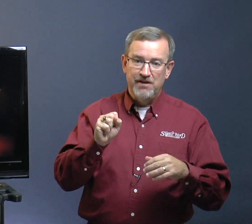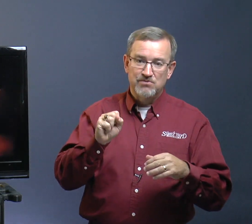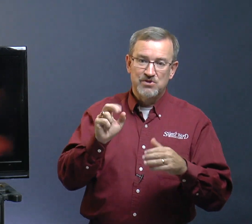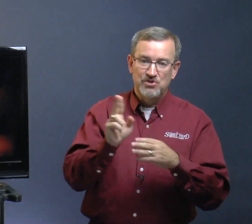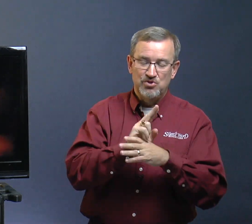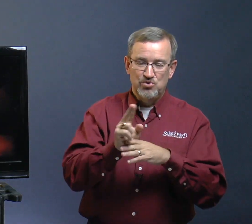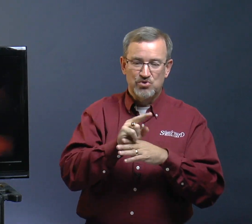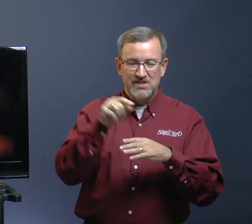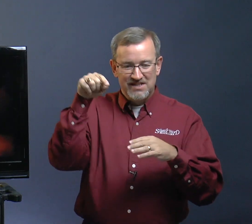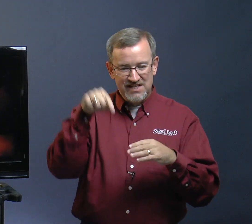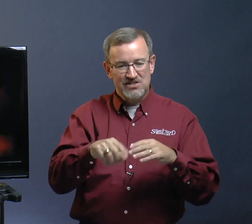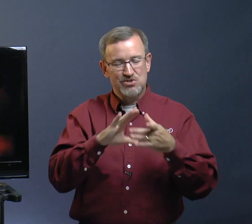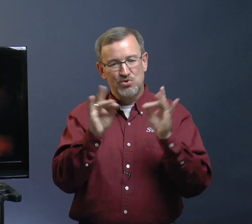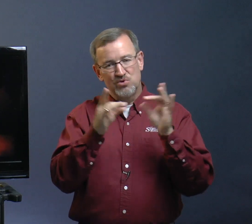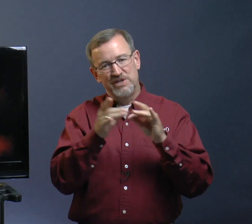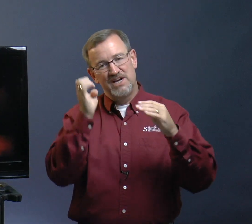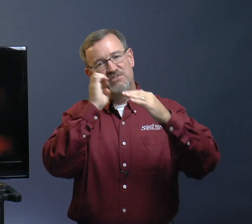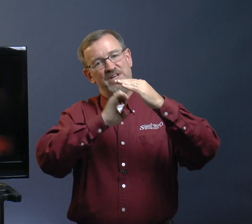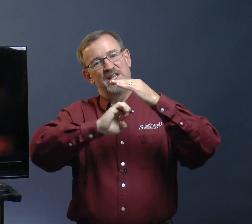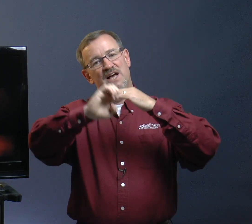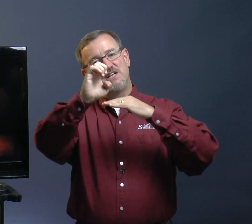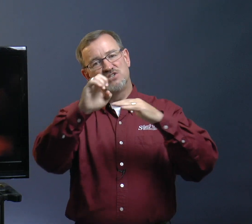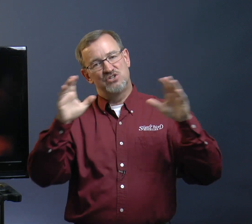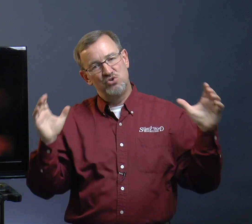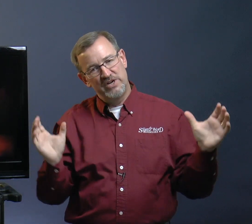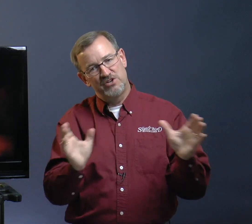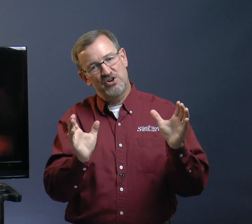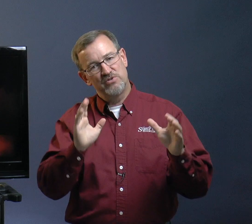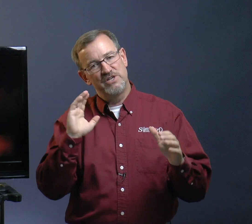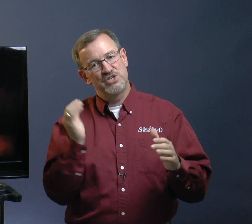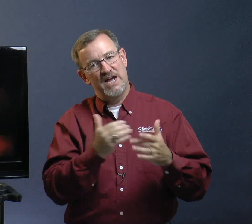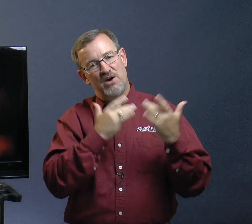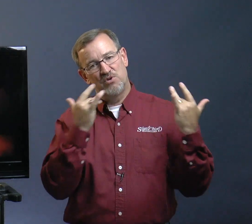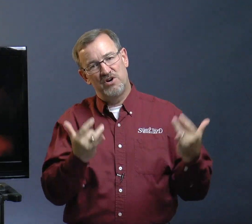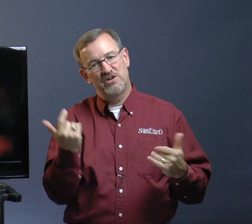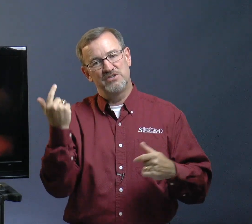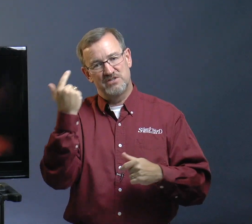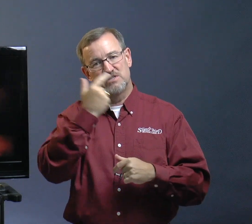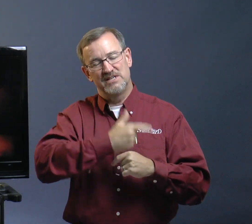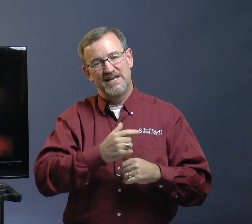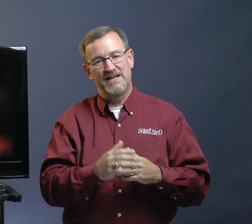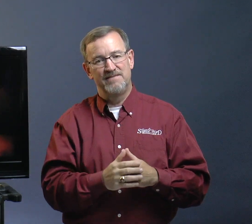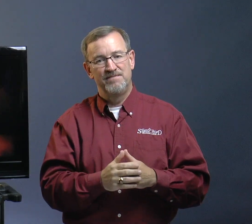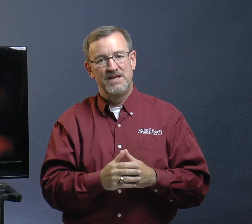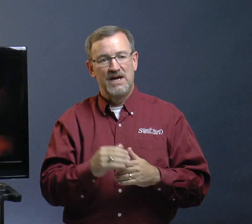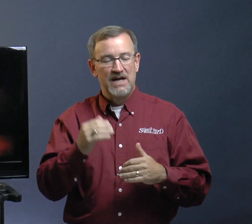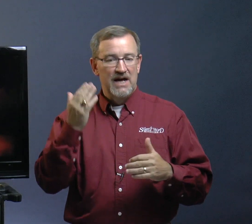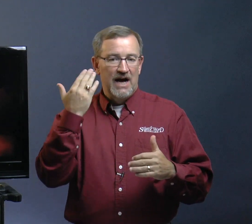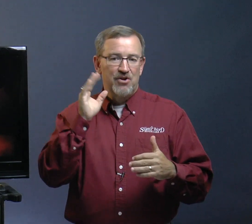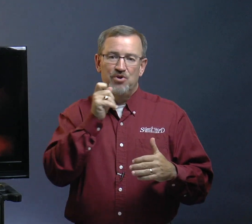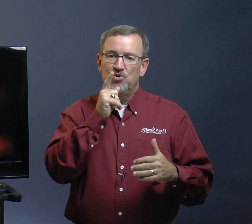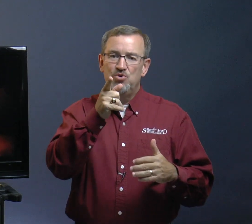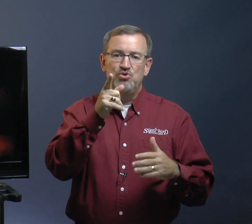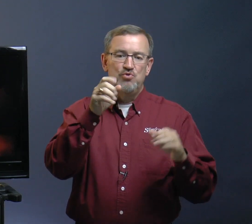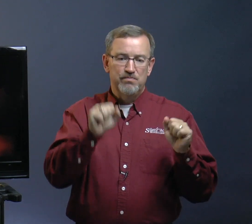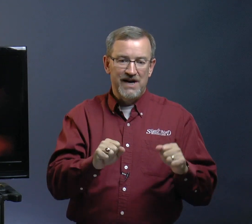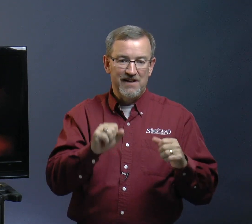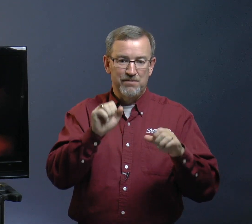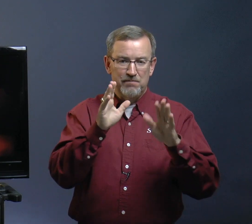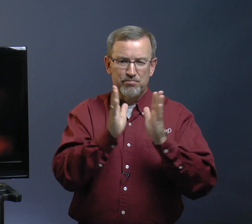James used this story of Elijah to encourage our hearts today. I don't know who you might have been